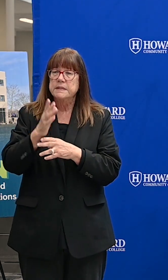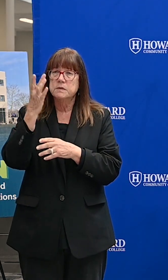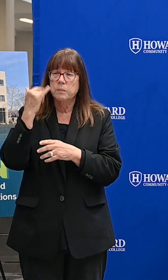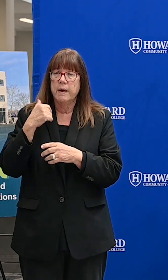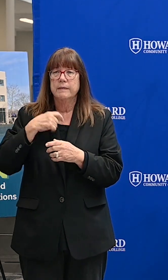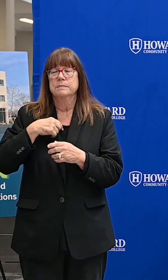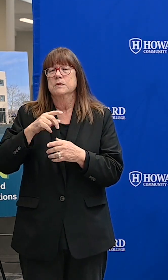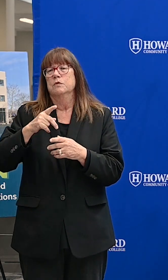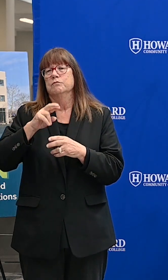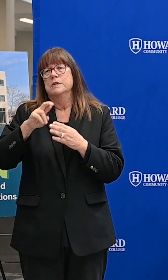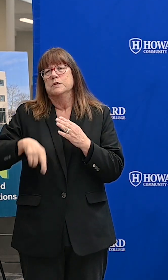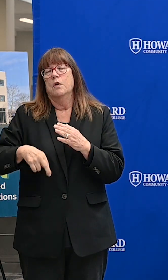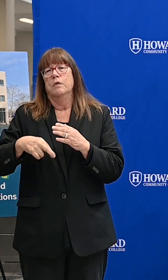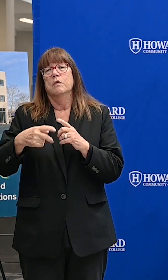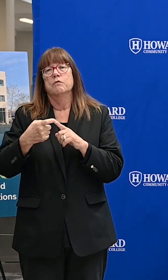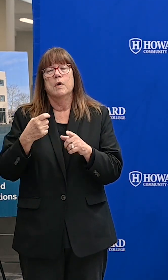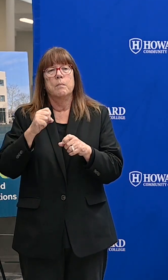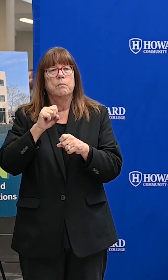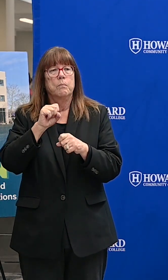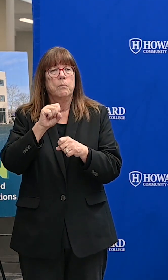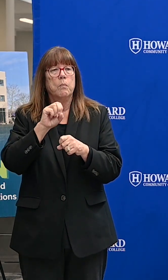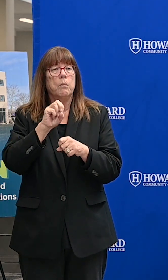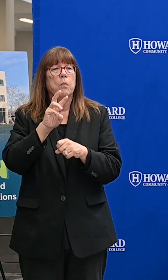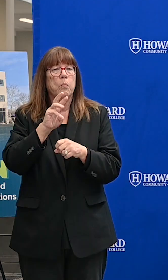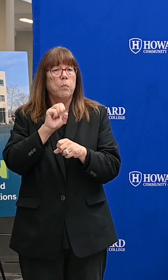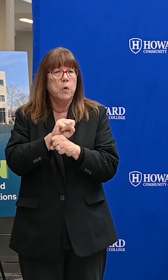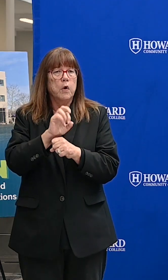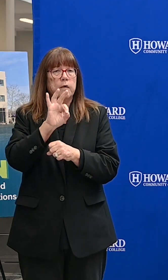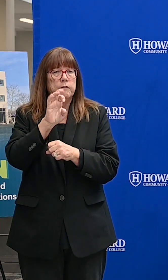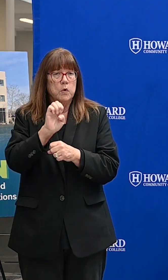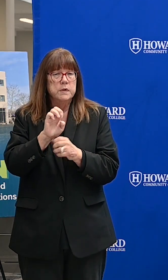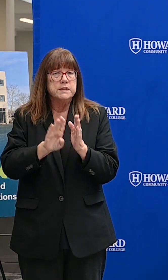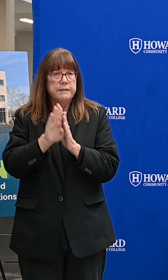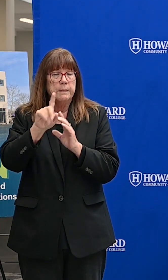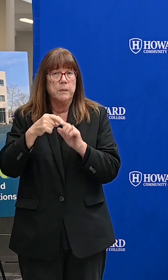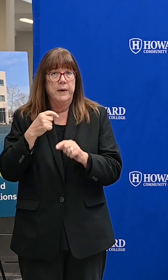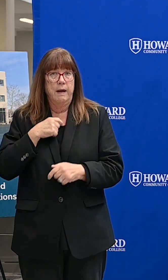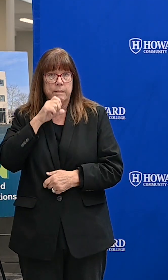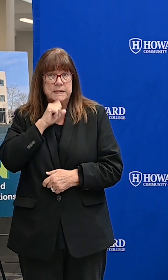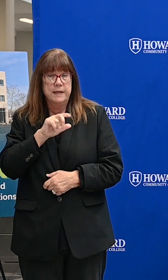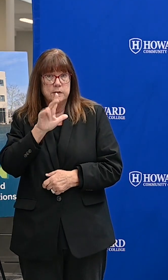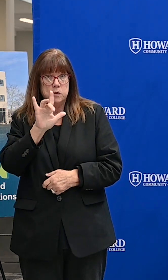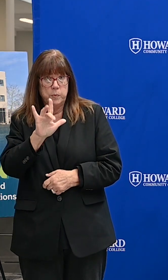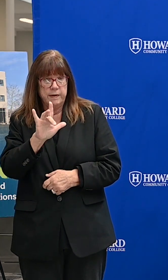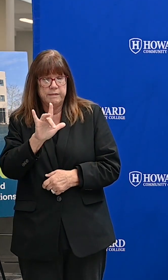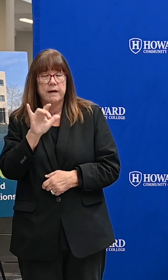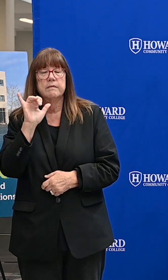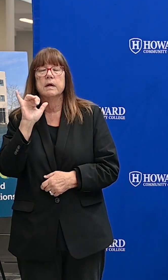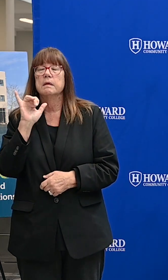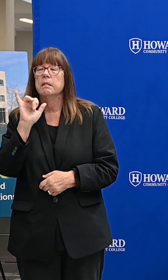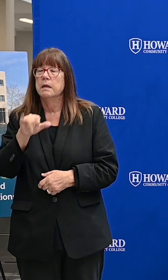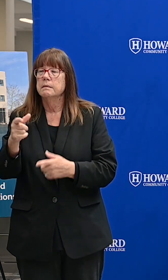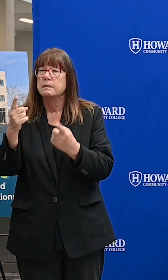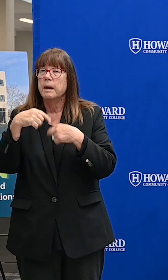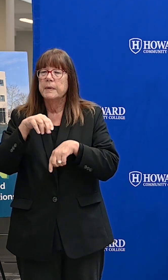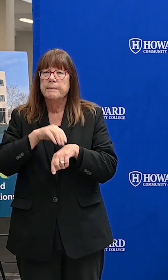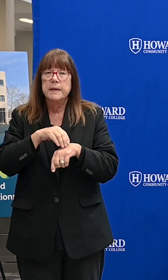or a byproduct of workforce development when I was 25 years old. Ultimately becoming a